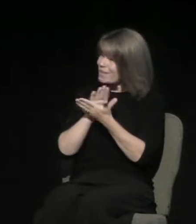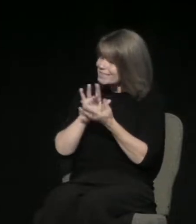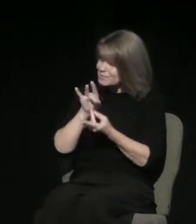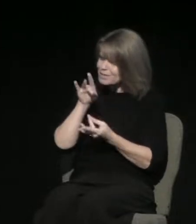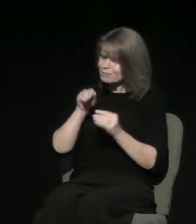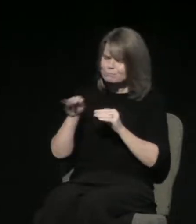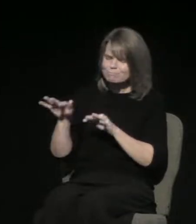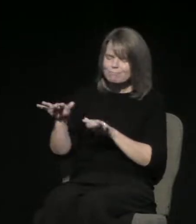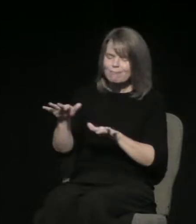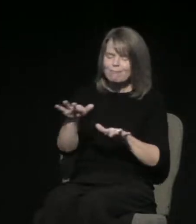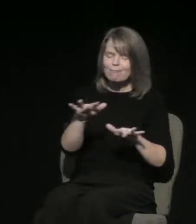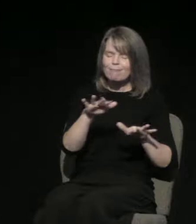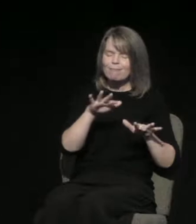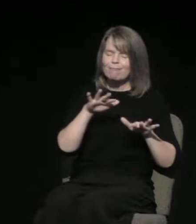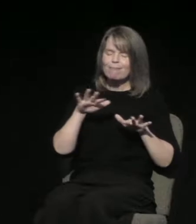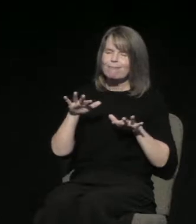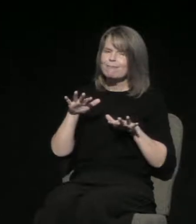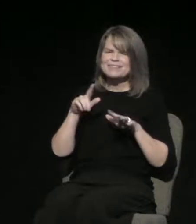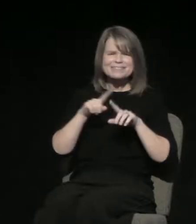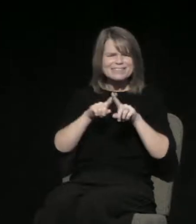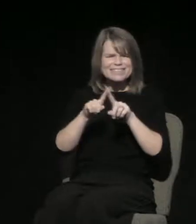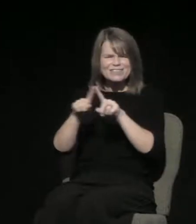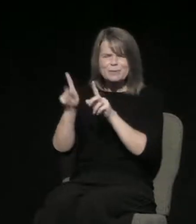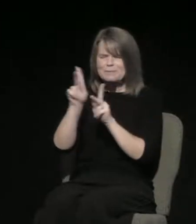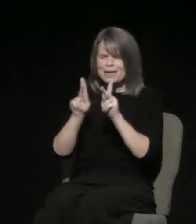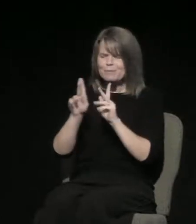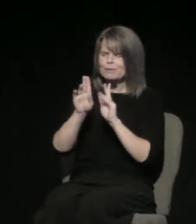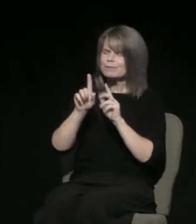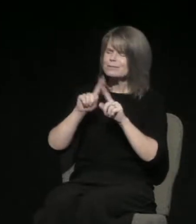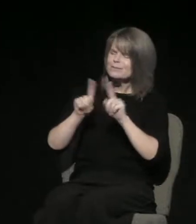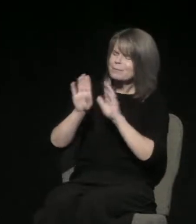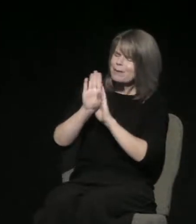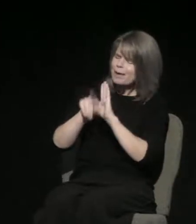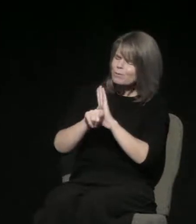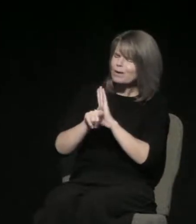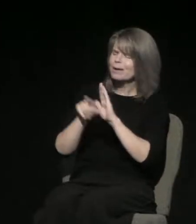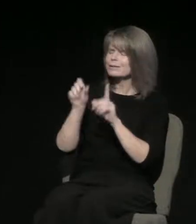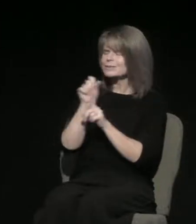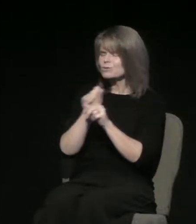All different people From all different Backgrounds All different situations